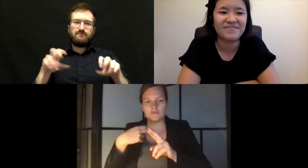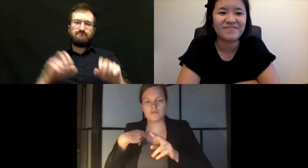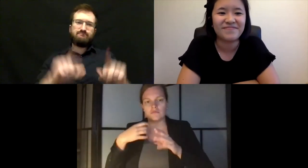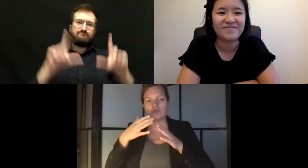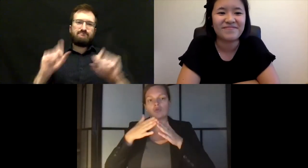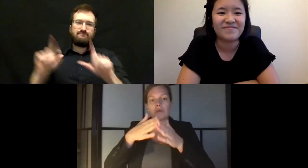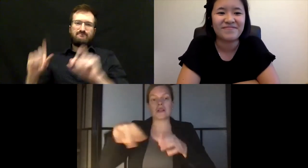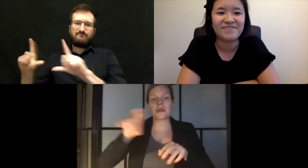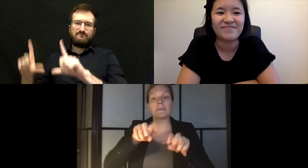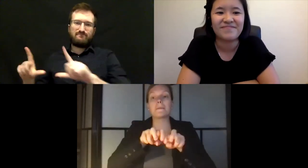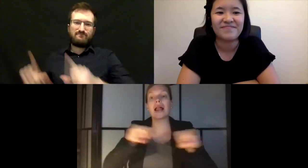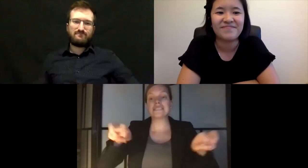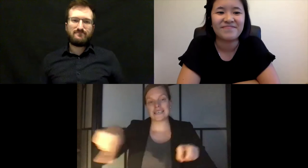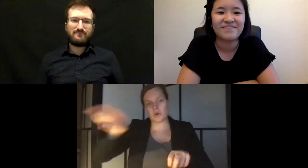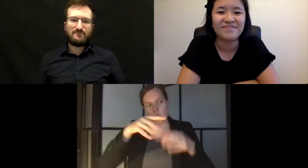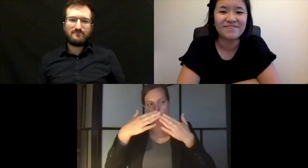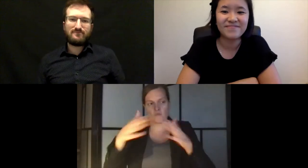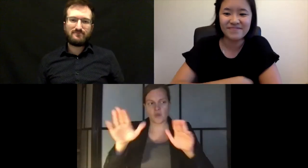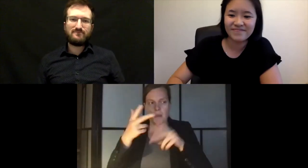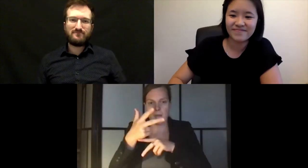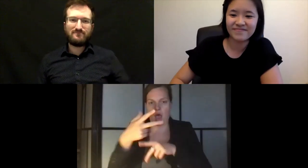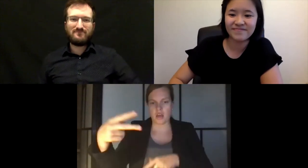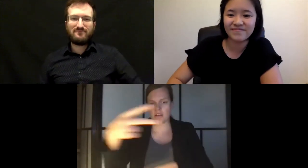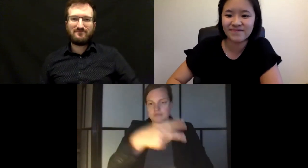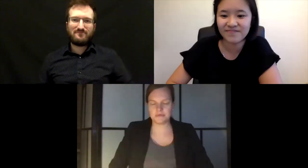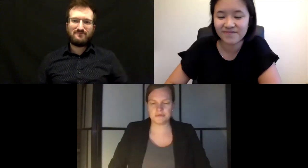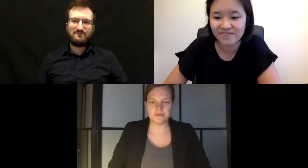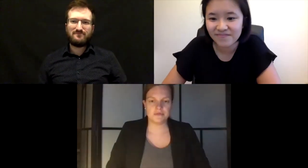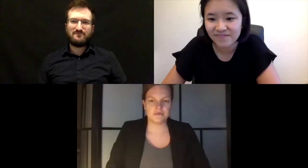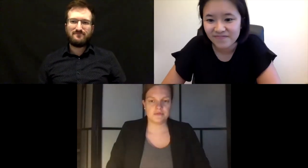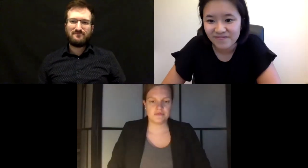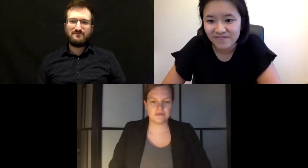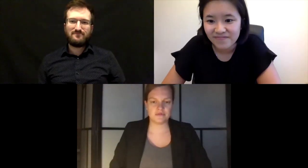Could all the panelists put their cameras on for the Q&A session?